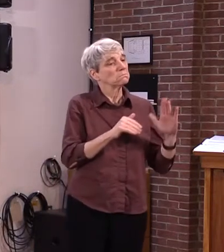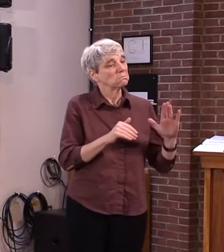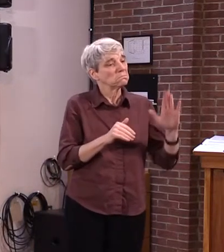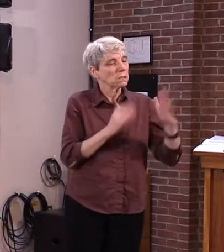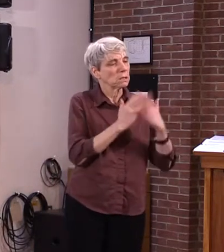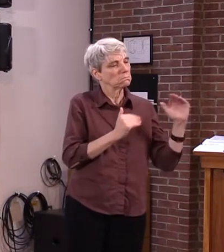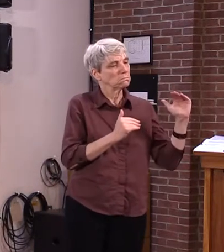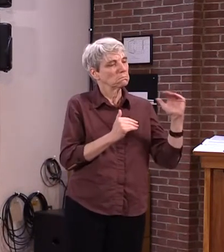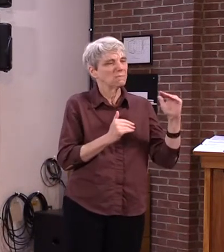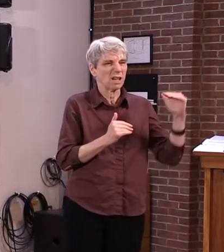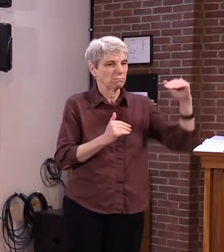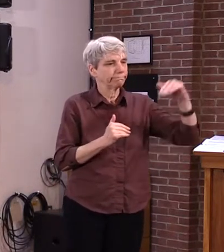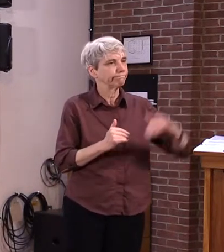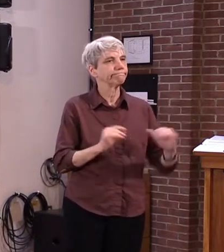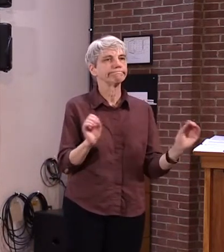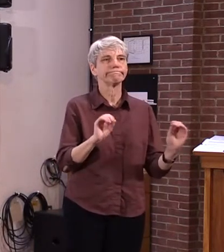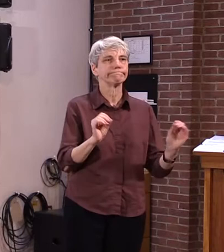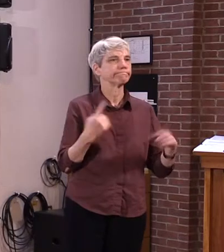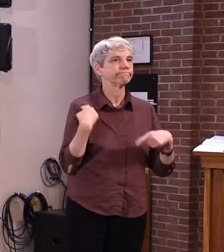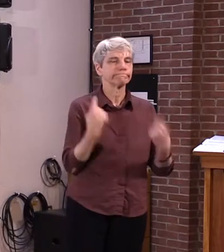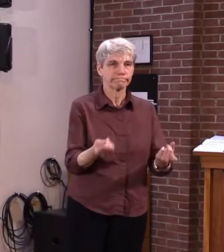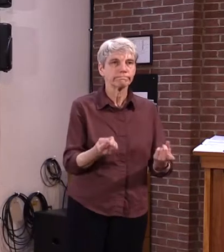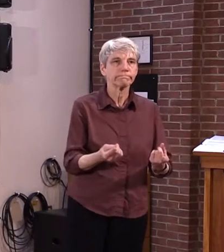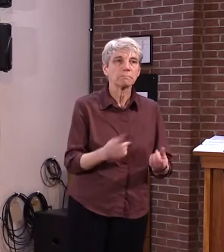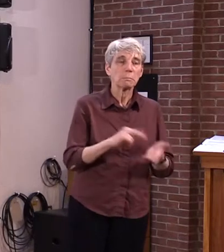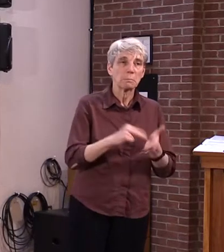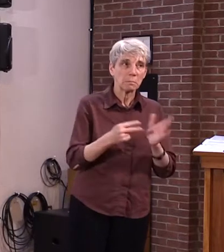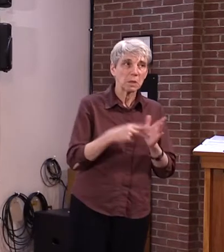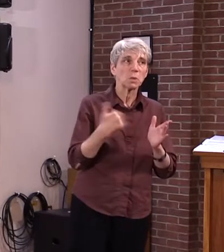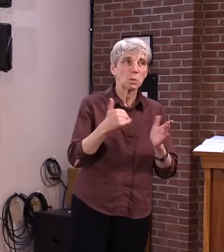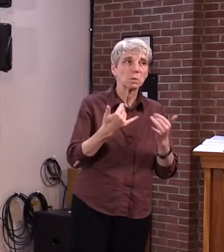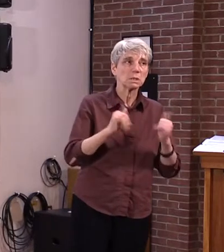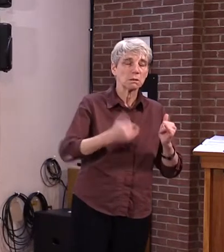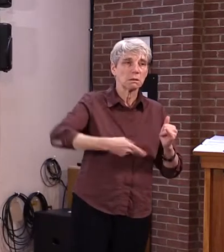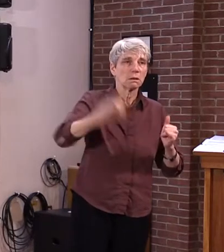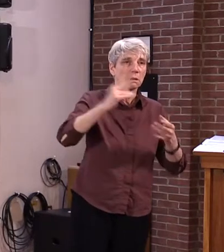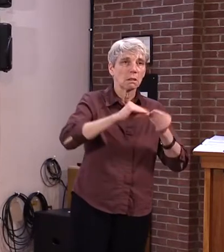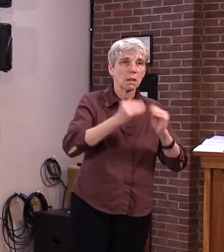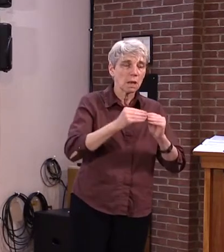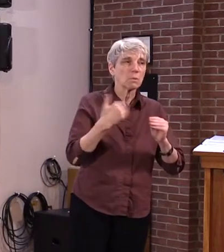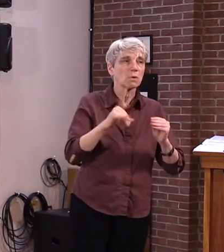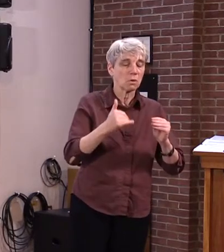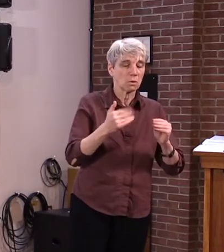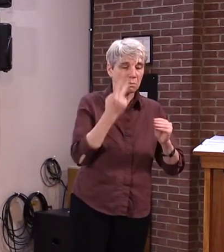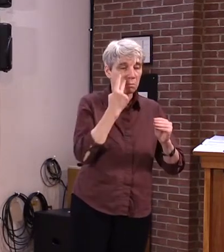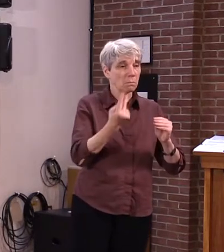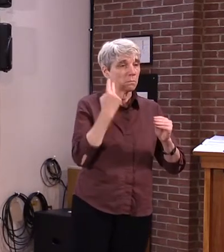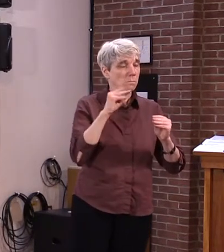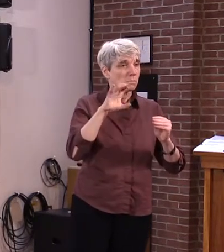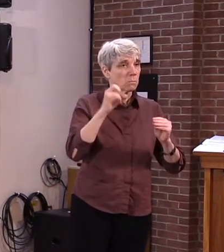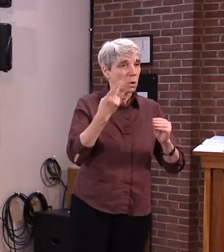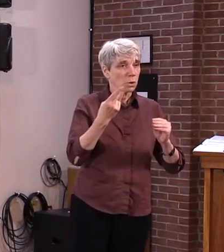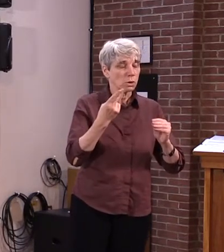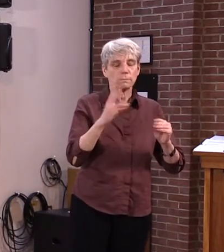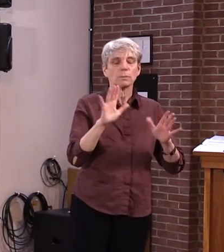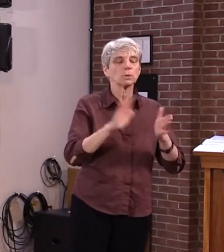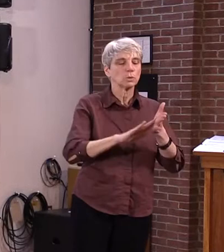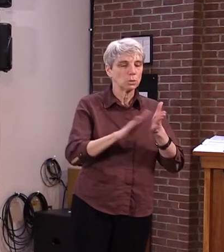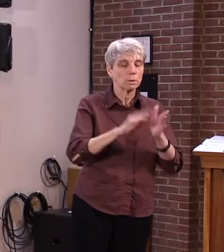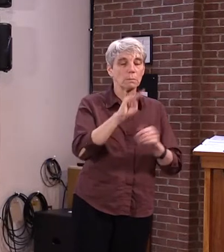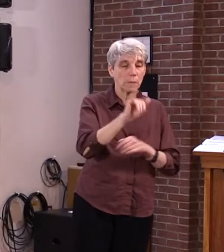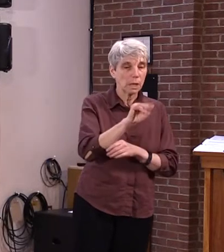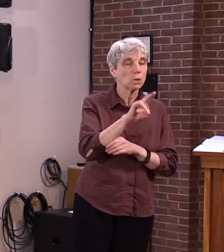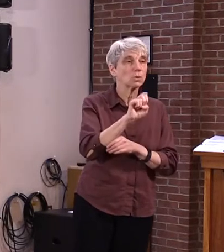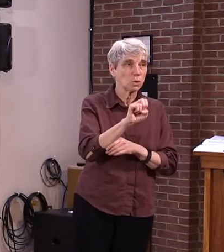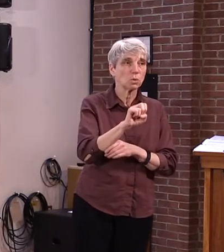quite high when you consider the totality of the pandemic and where cases had been in March in May and